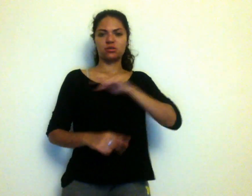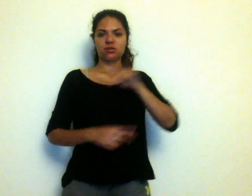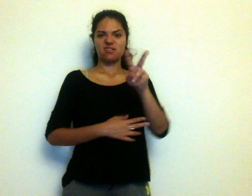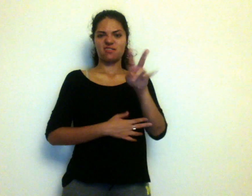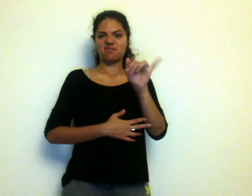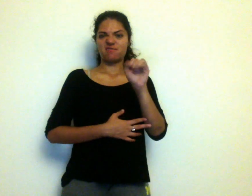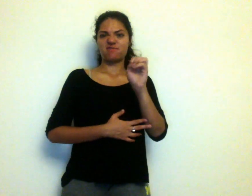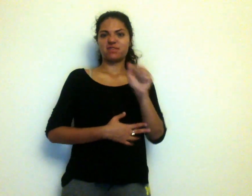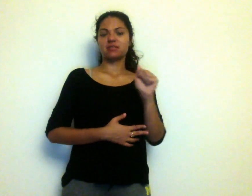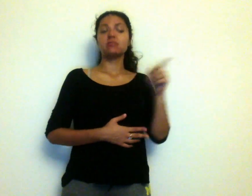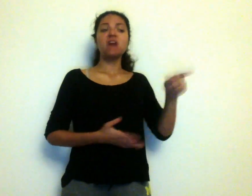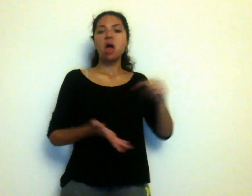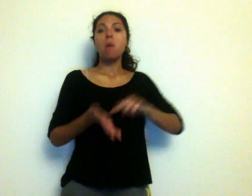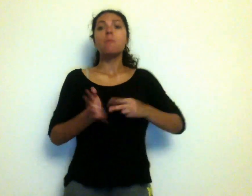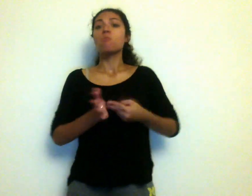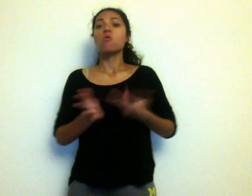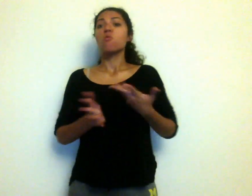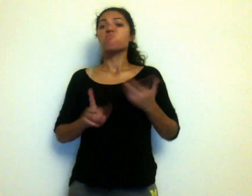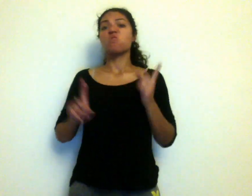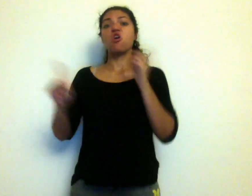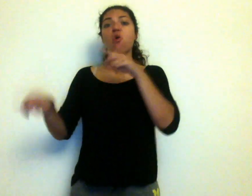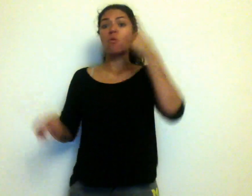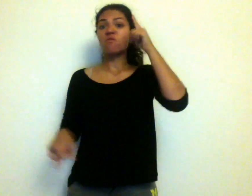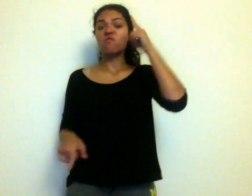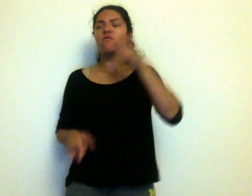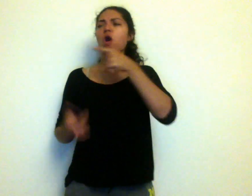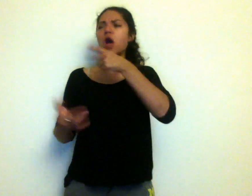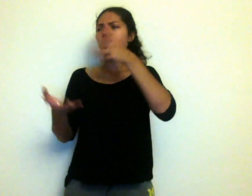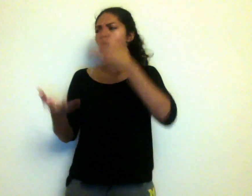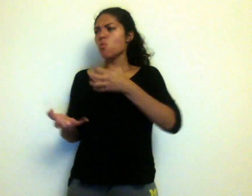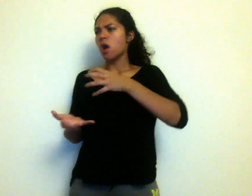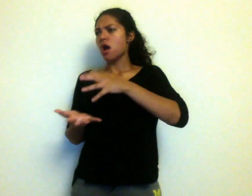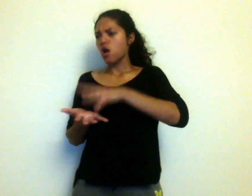put down there to teach people about God.